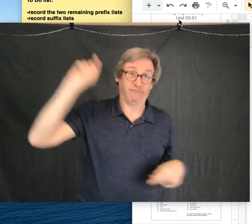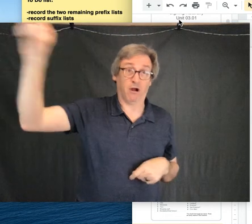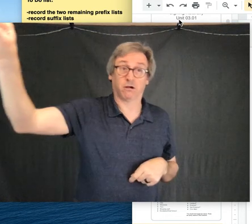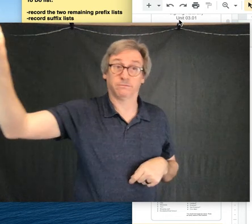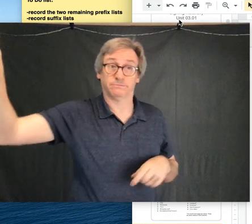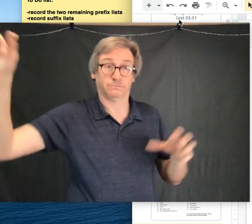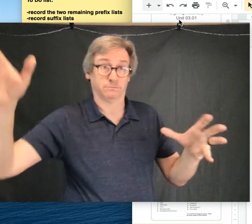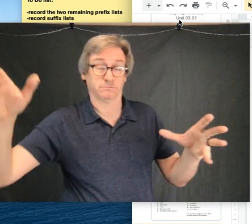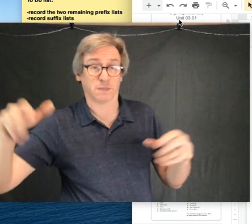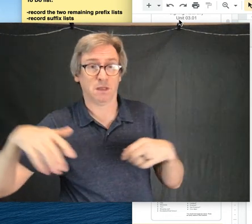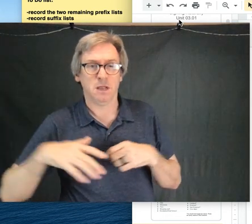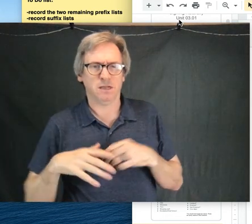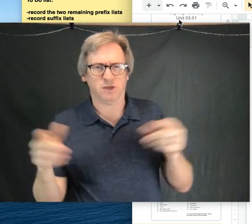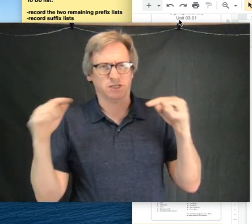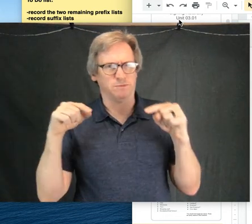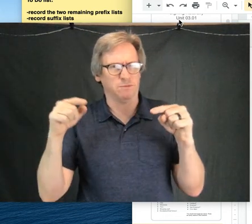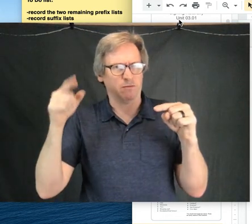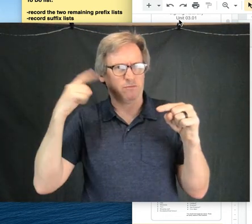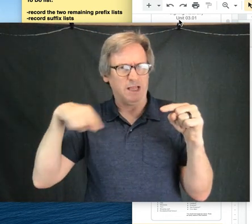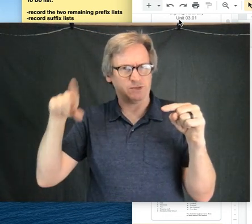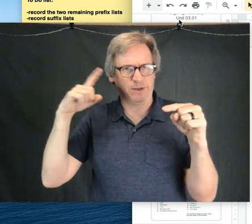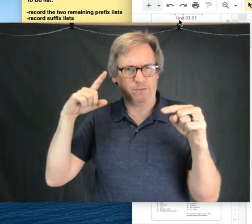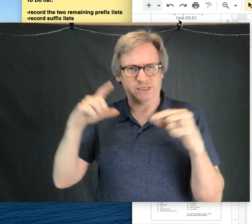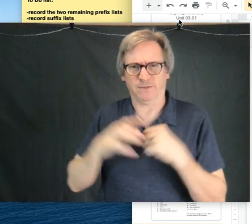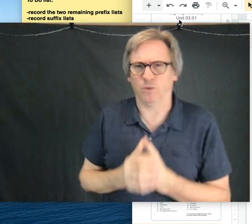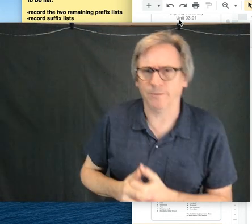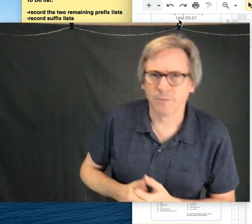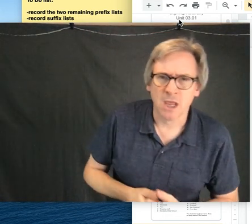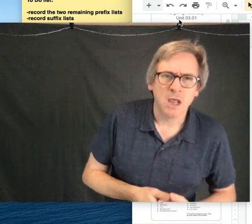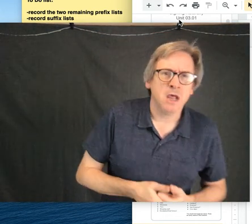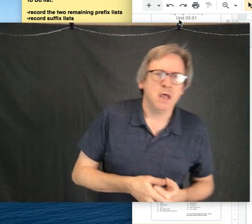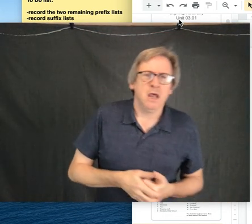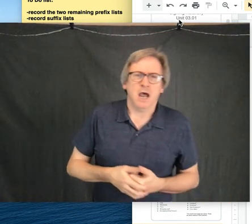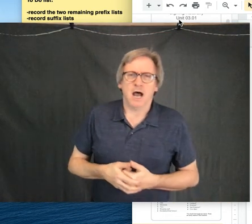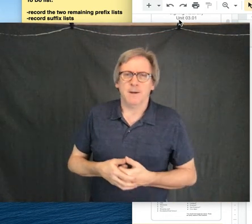be far. So I just realized we skipped one.